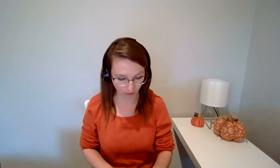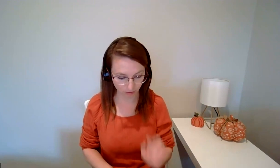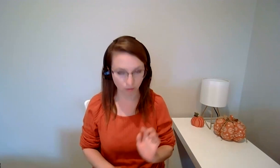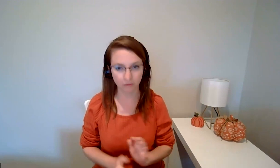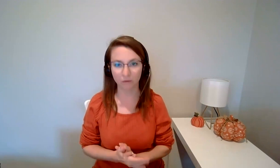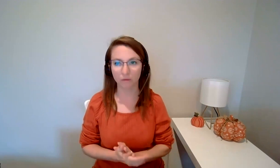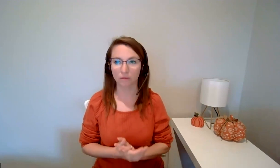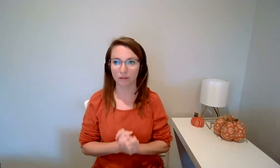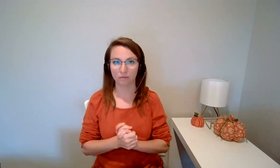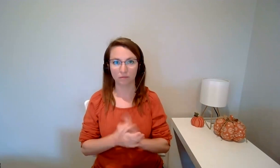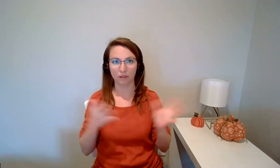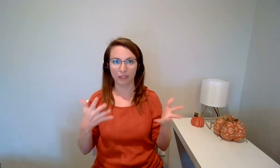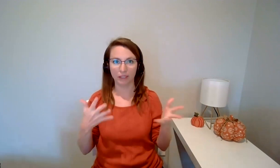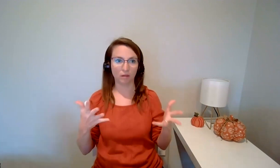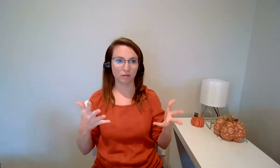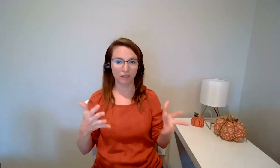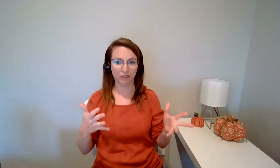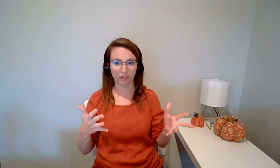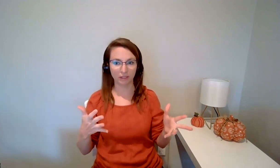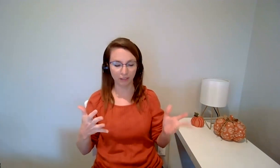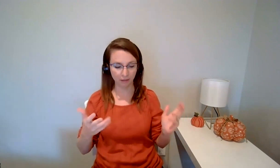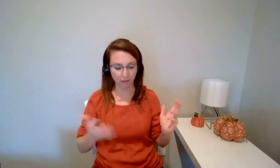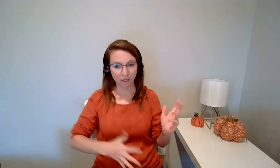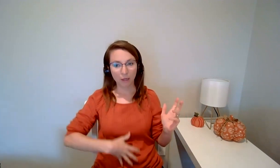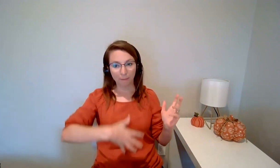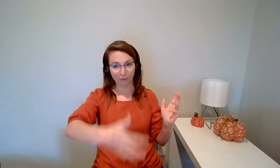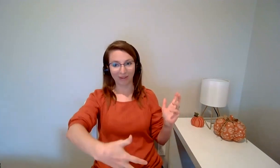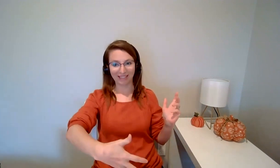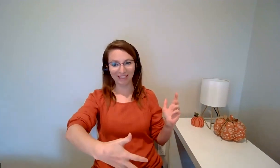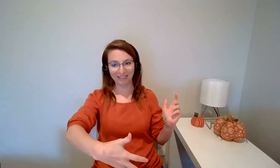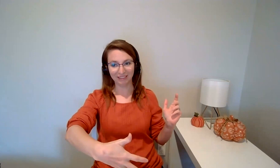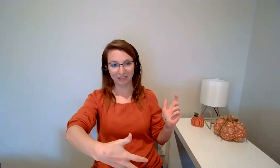There's also, I like to also teach this sign, pregnant.